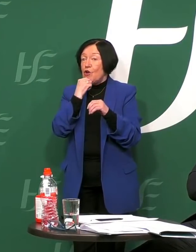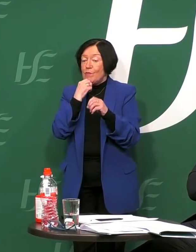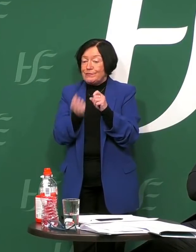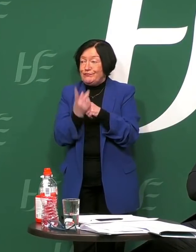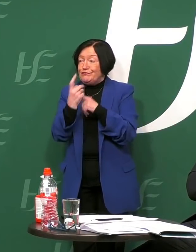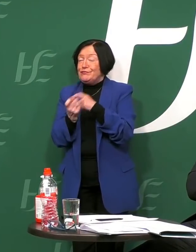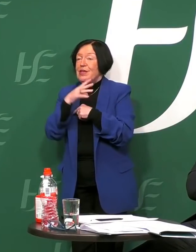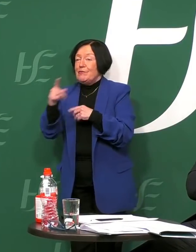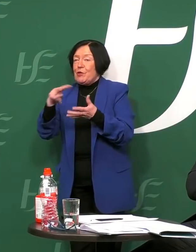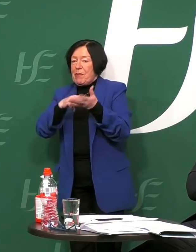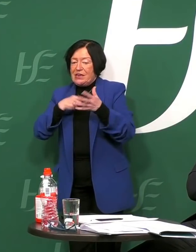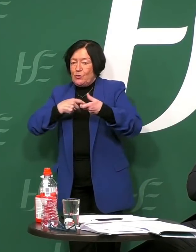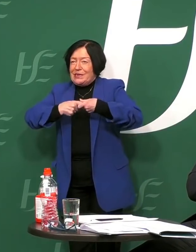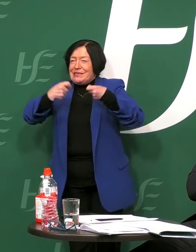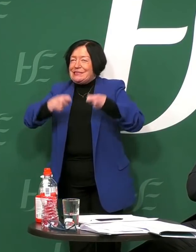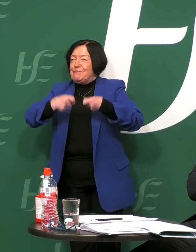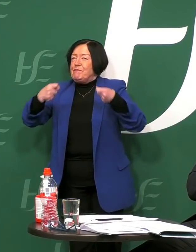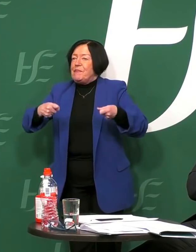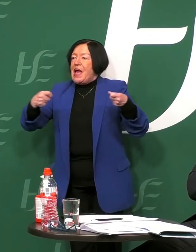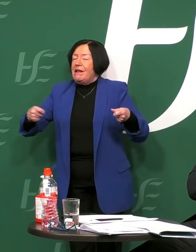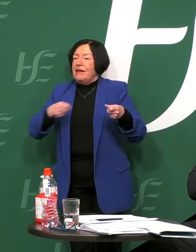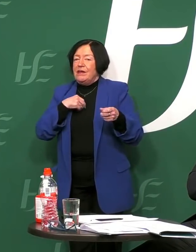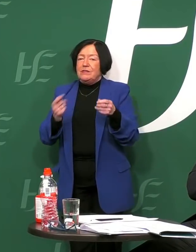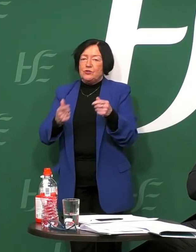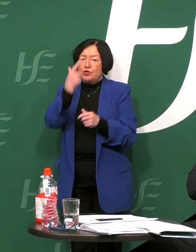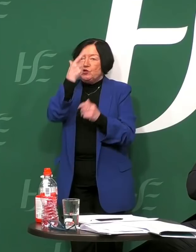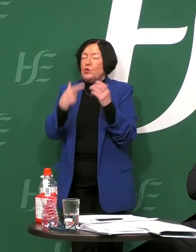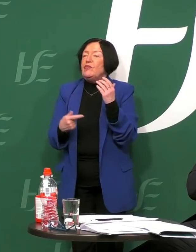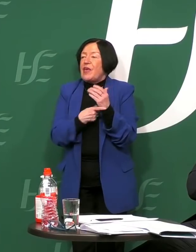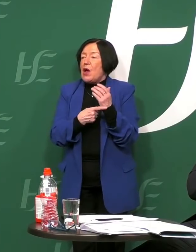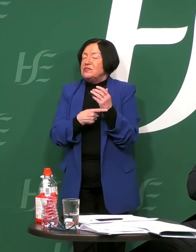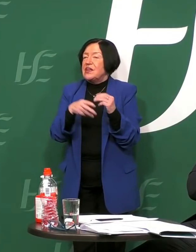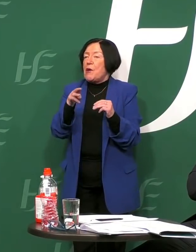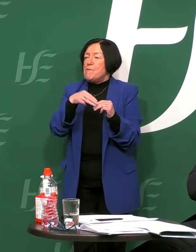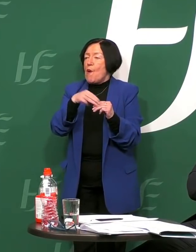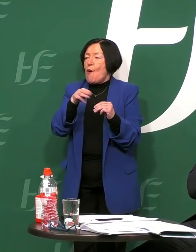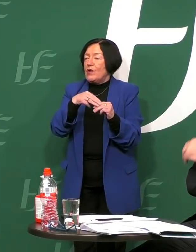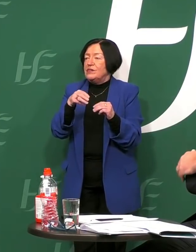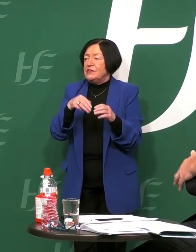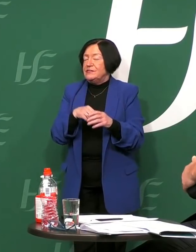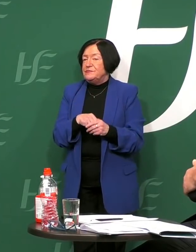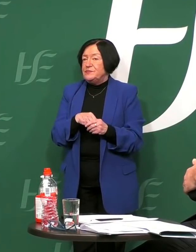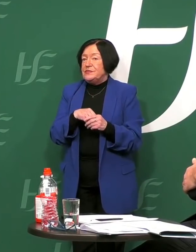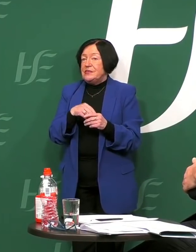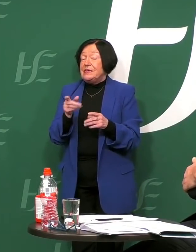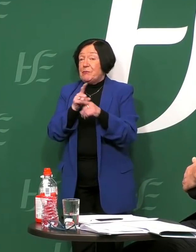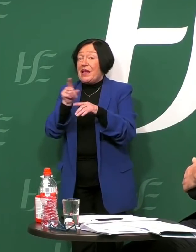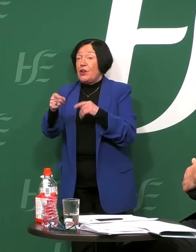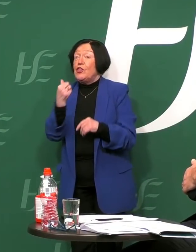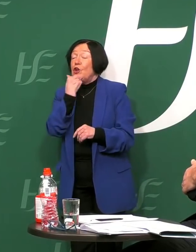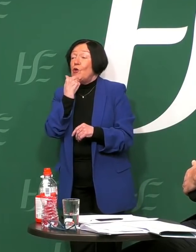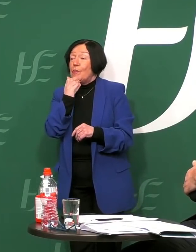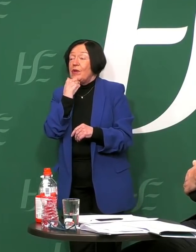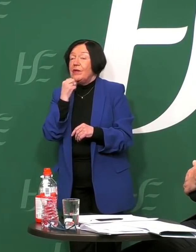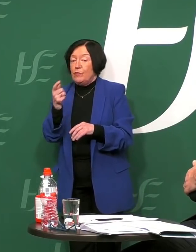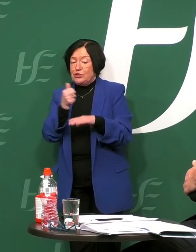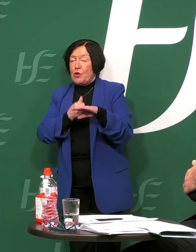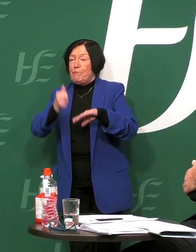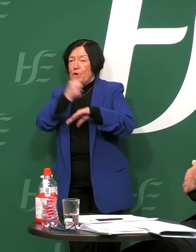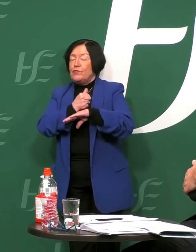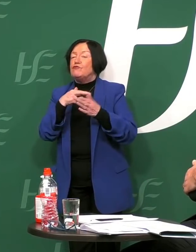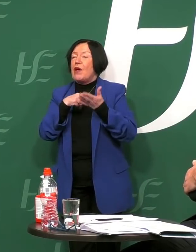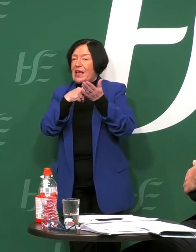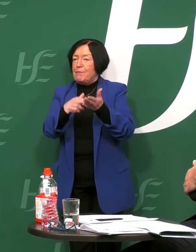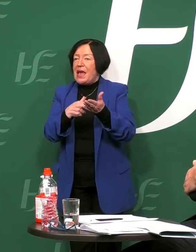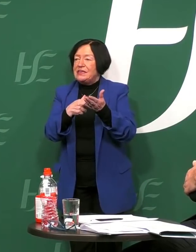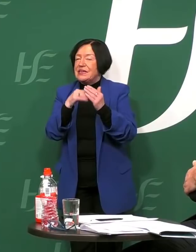they're planning to expand further to upwards of 2,000 and more. From 1,500, which will be above the recommended